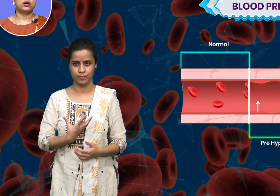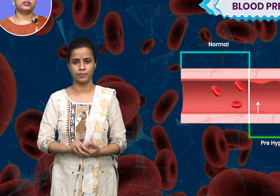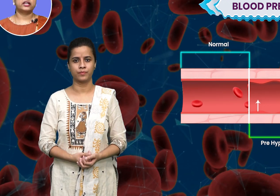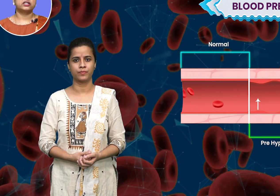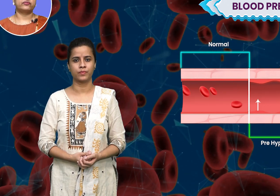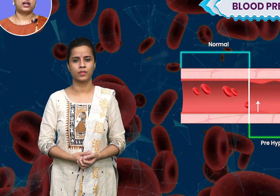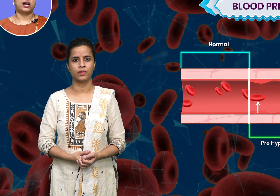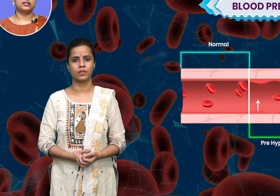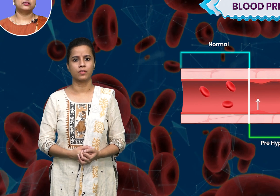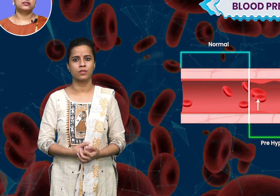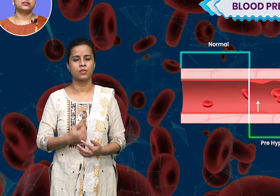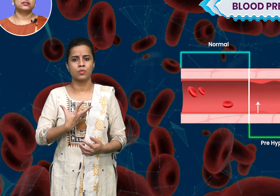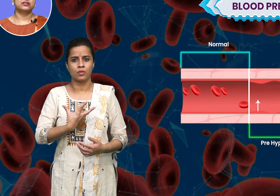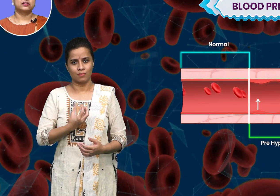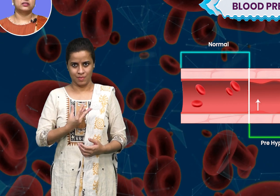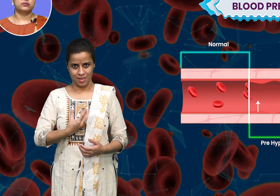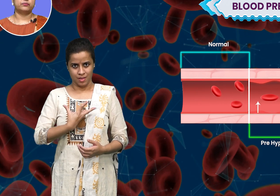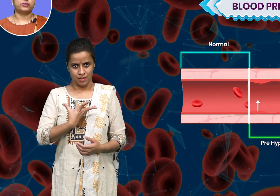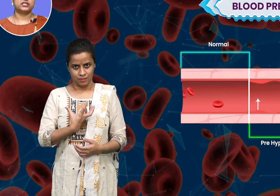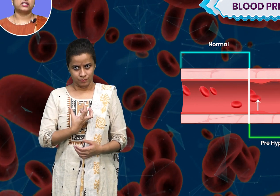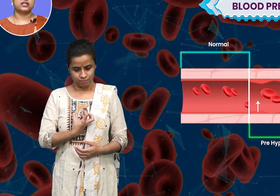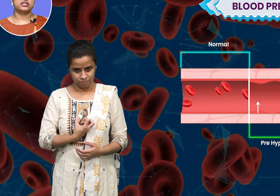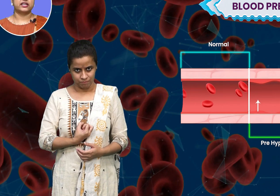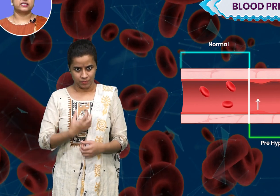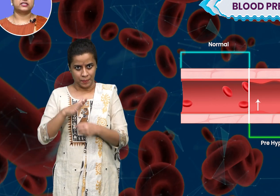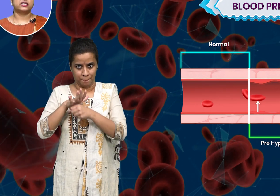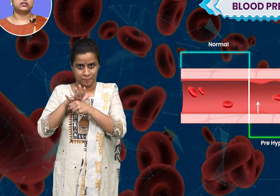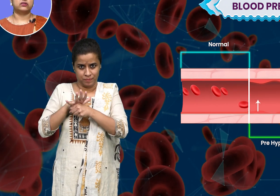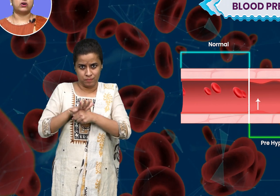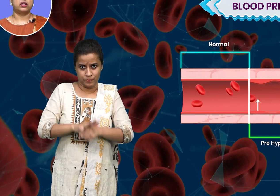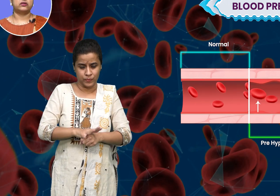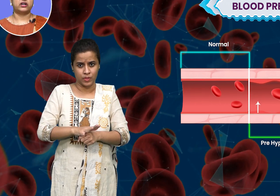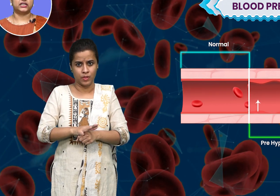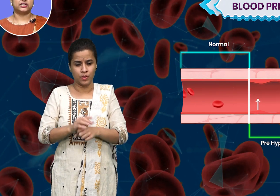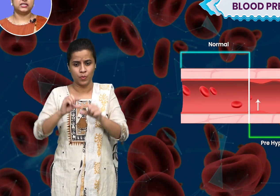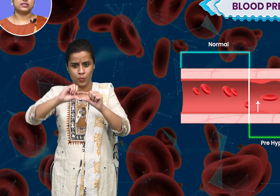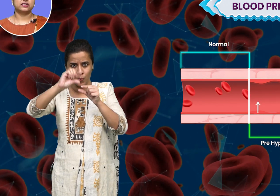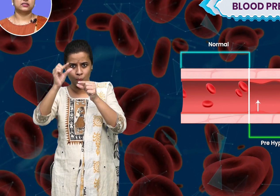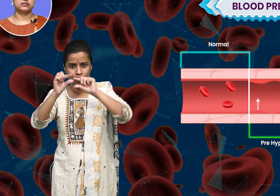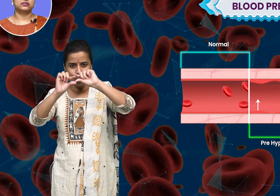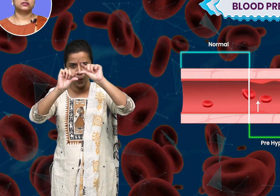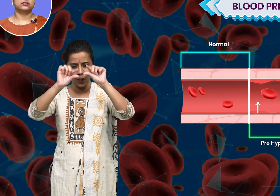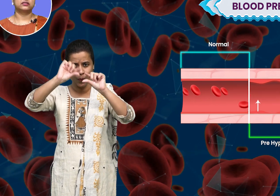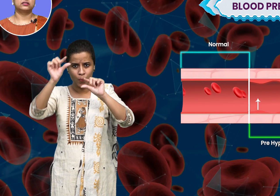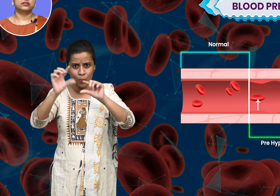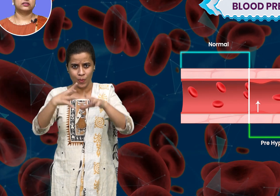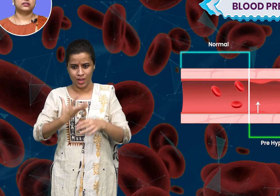Due to contraction of the heart, pressure is exerted on the wall of arteries